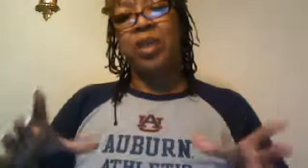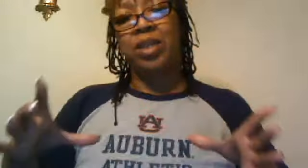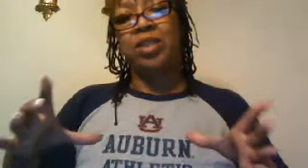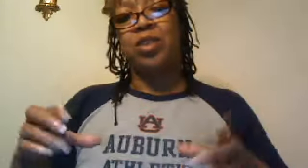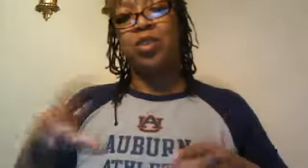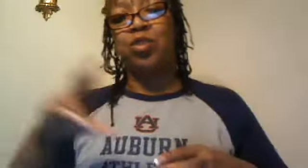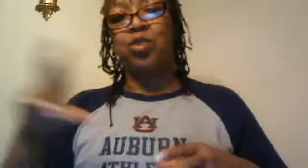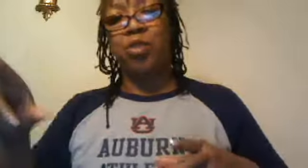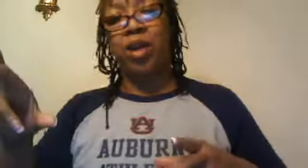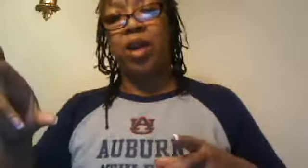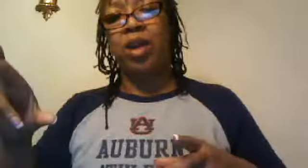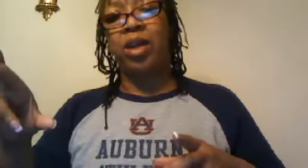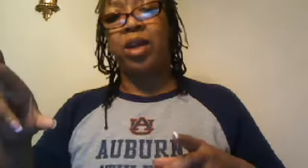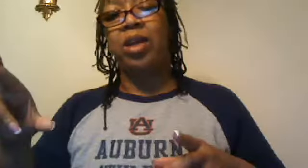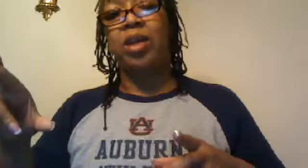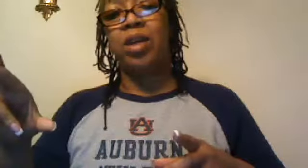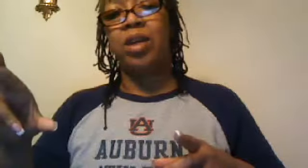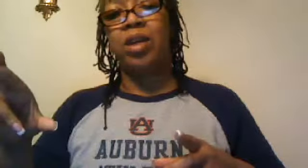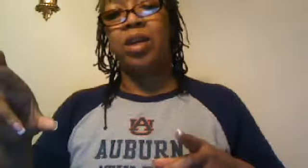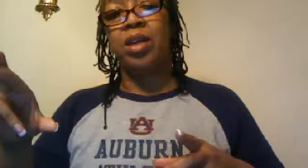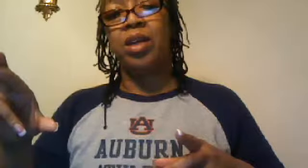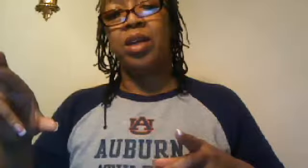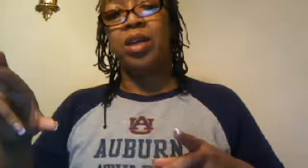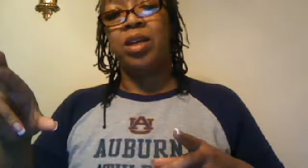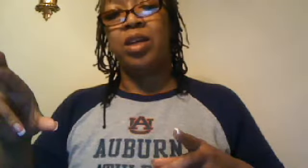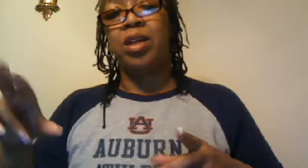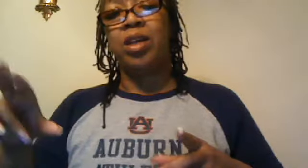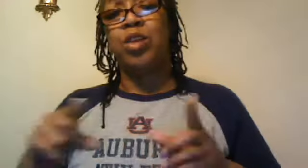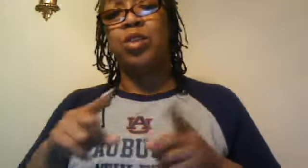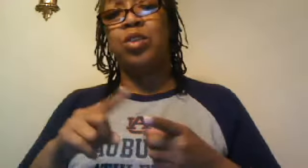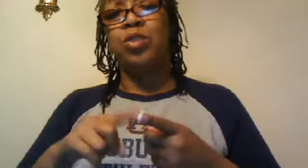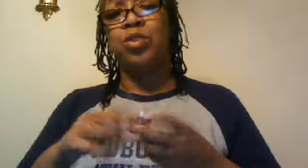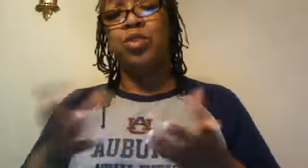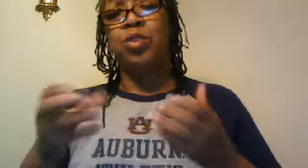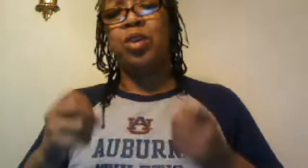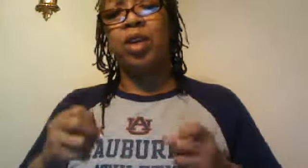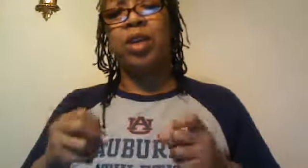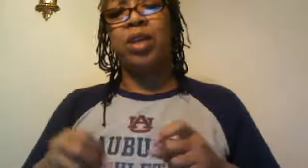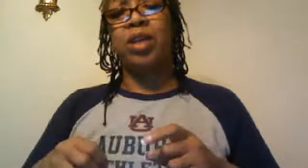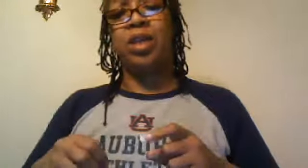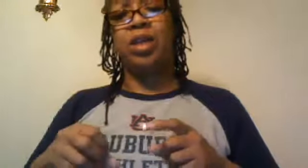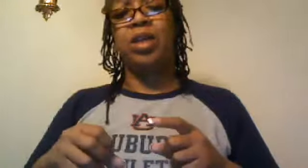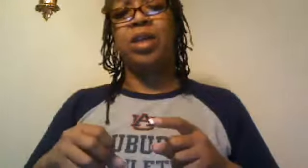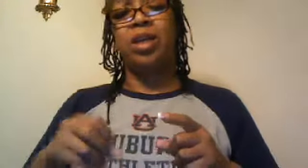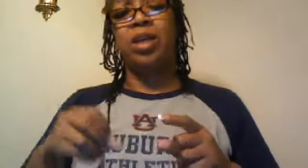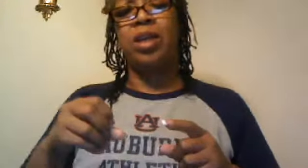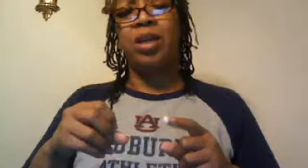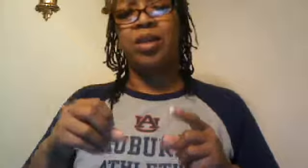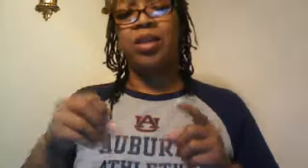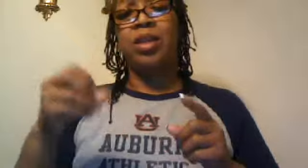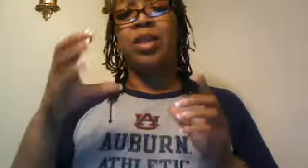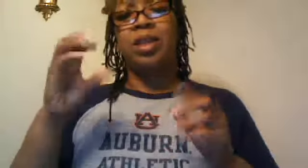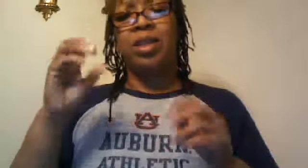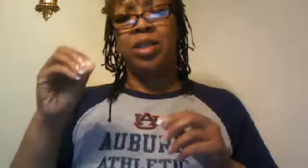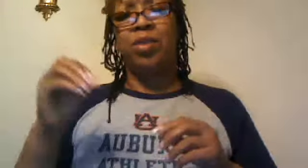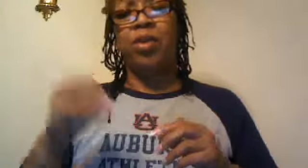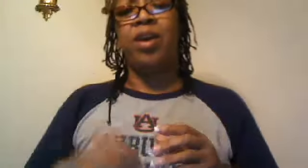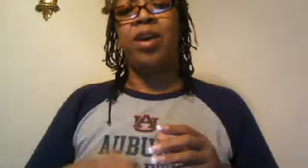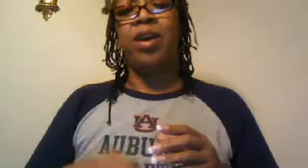0. And this all comes from the general idea, 5 plus -5, 5 plus the negative of 5, or 5 plus the additive